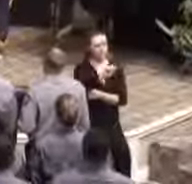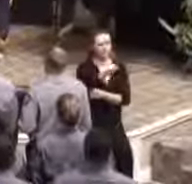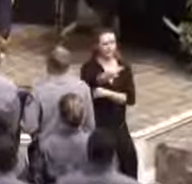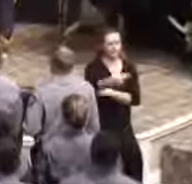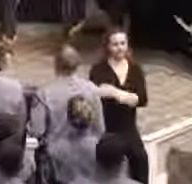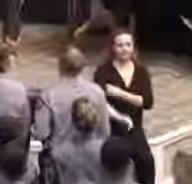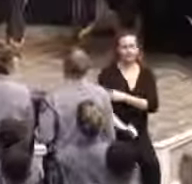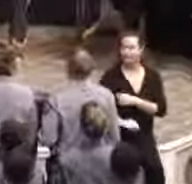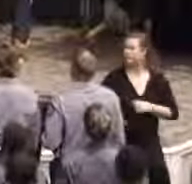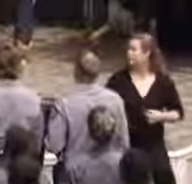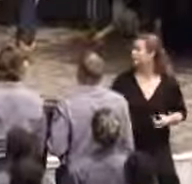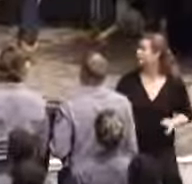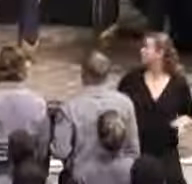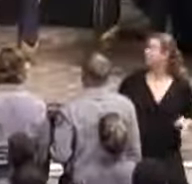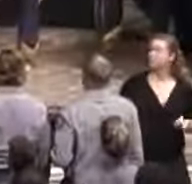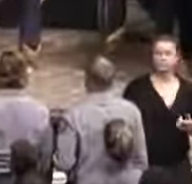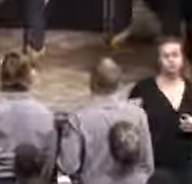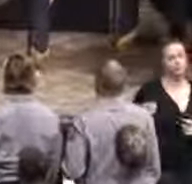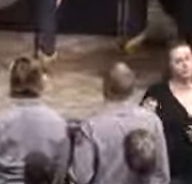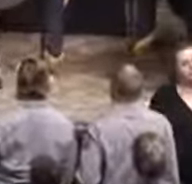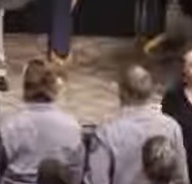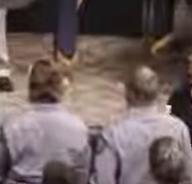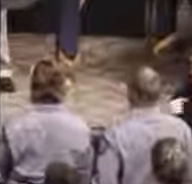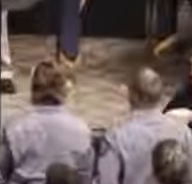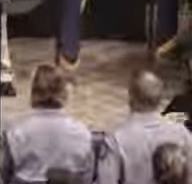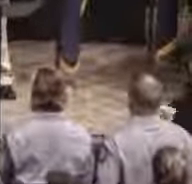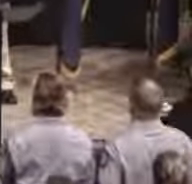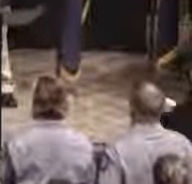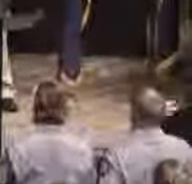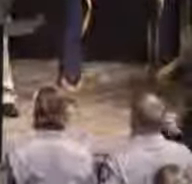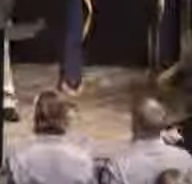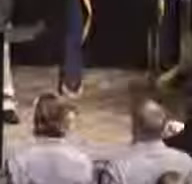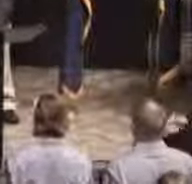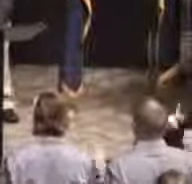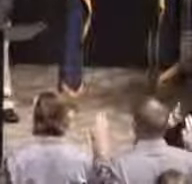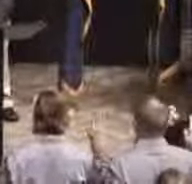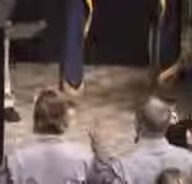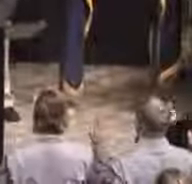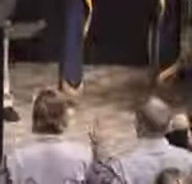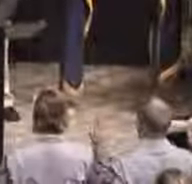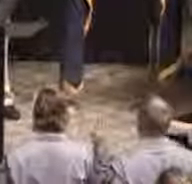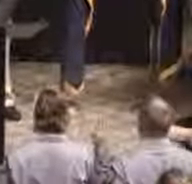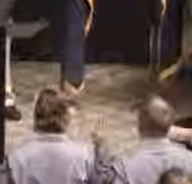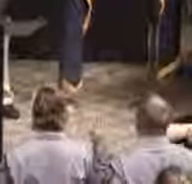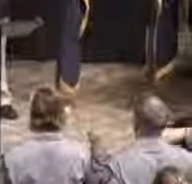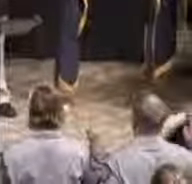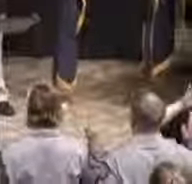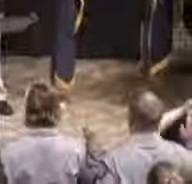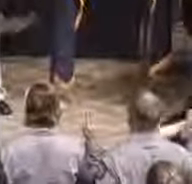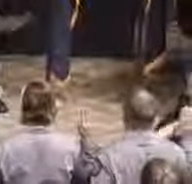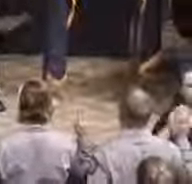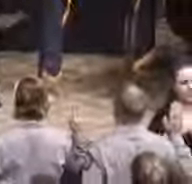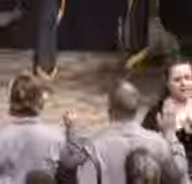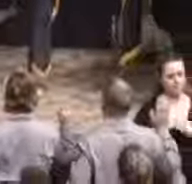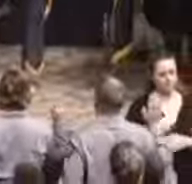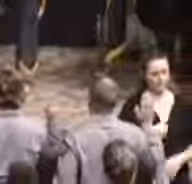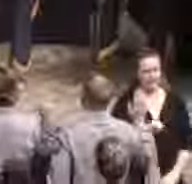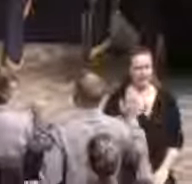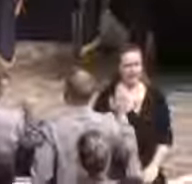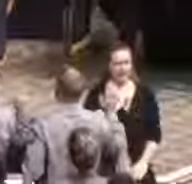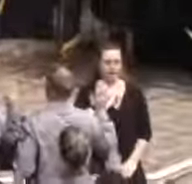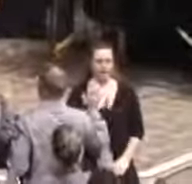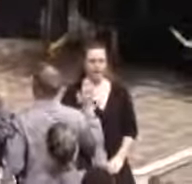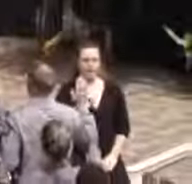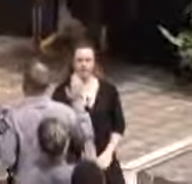On behalf of Director Mike Tuchet. Each of you raise your right hand. Repeat after me. I.